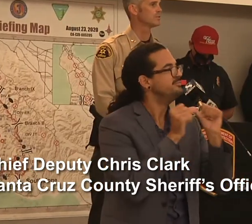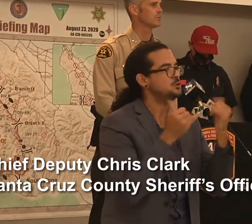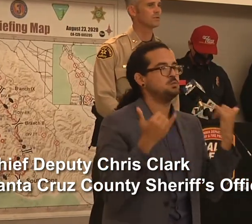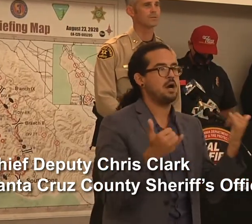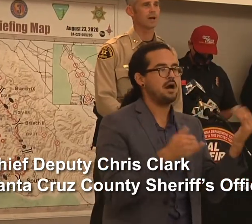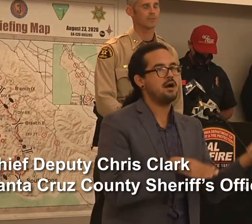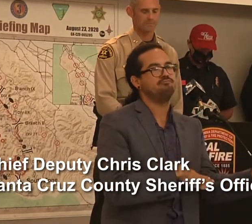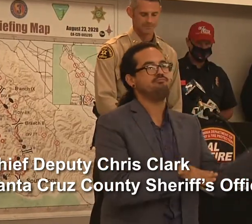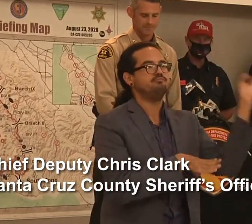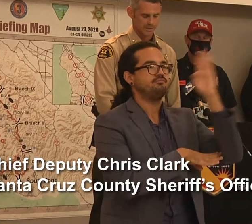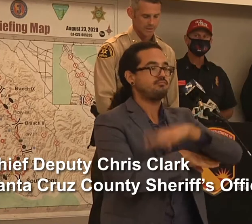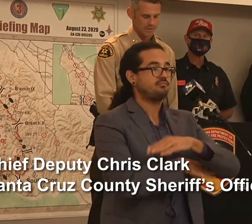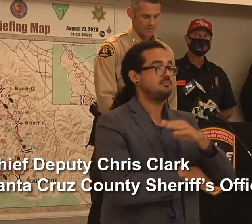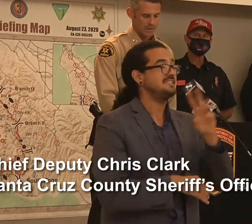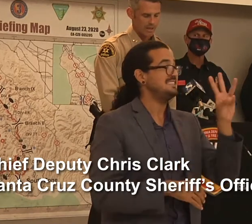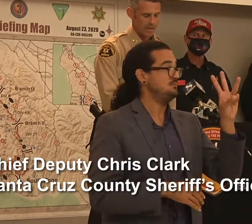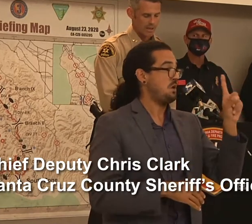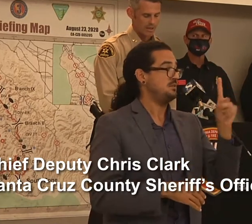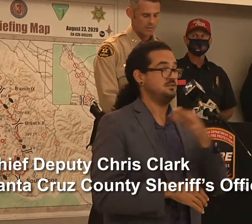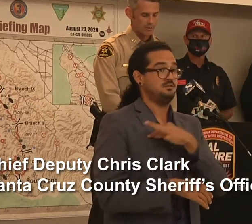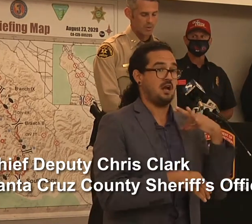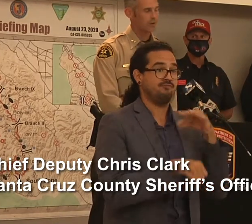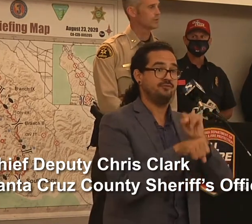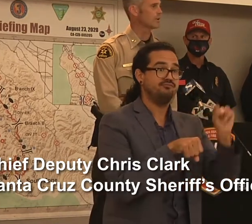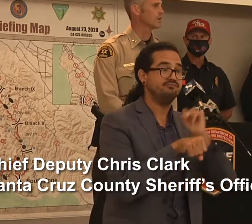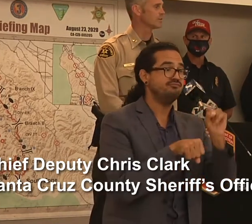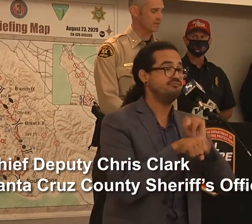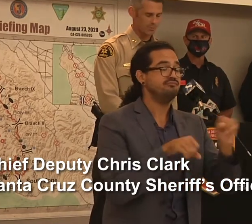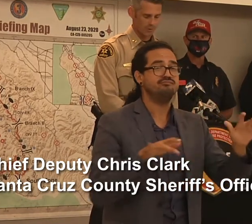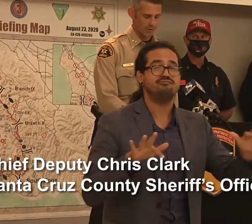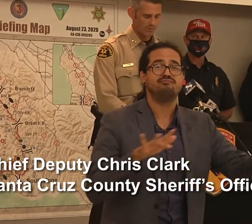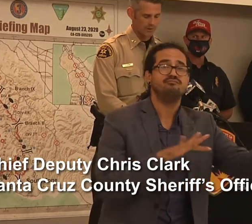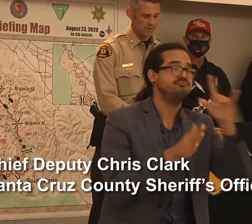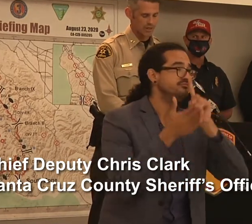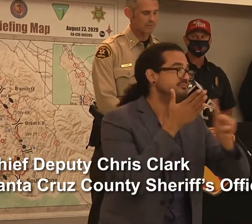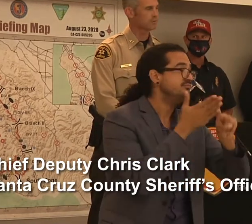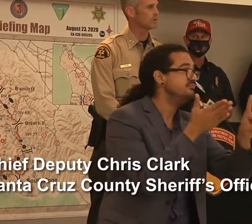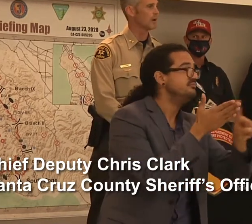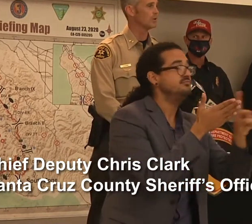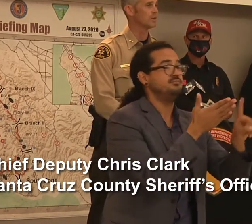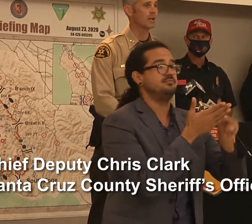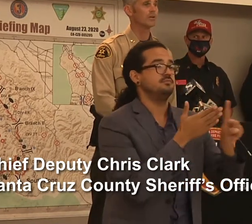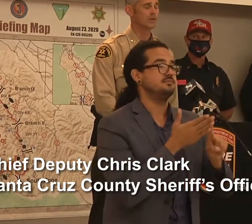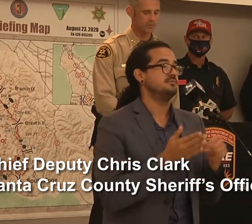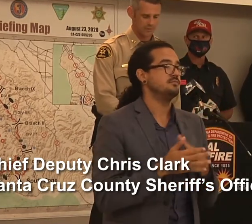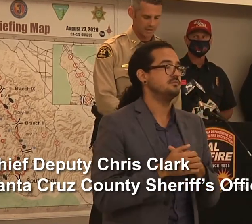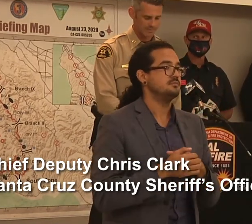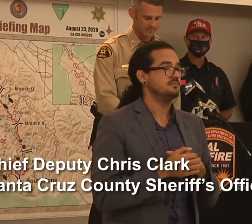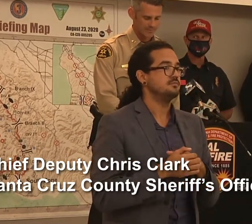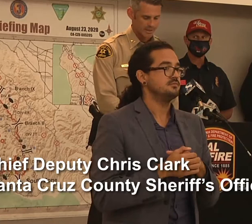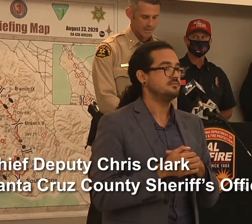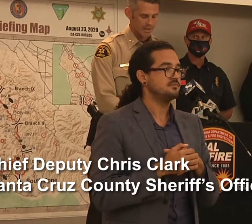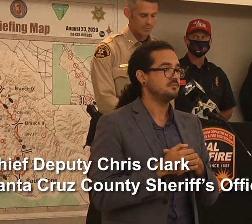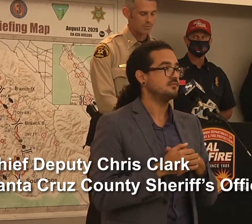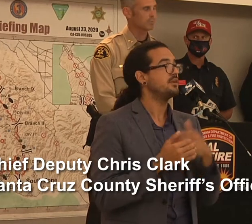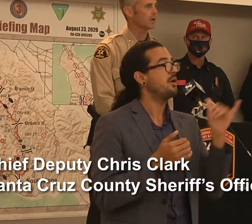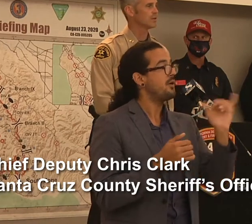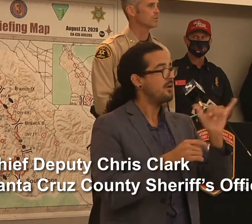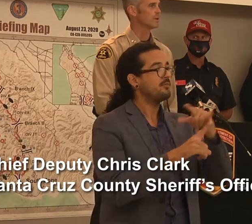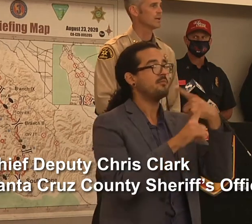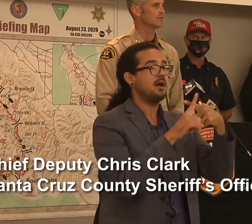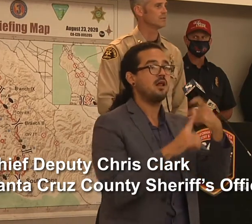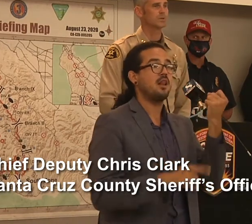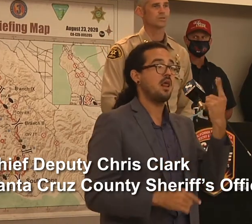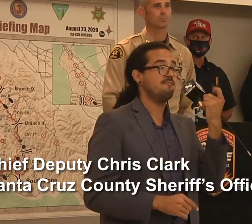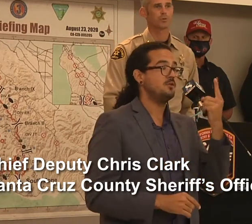total of 61 staff. We also conducted a number of welfare checks. We did 11 of those today, and we responded